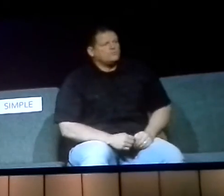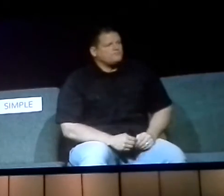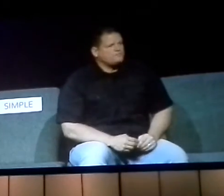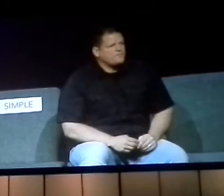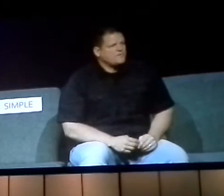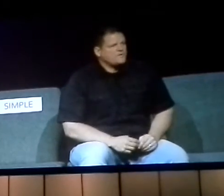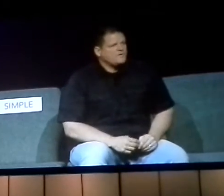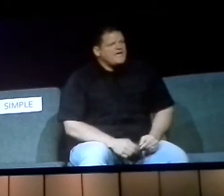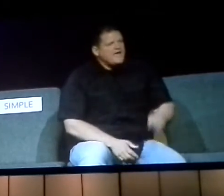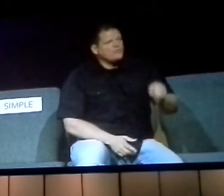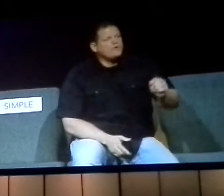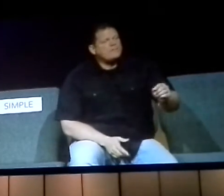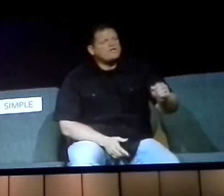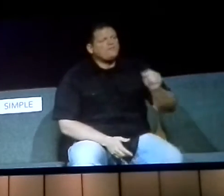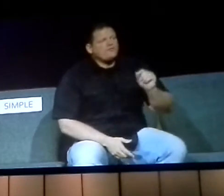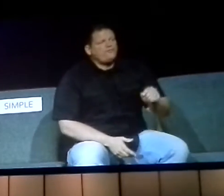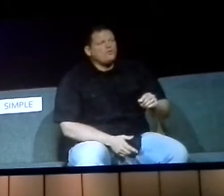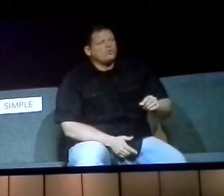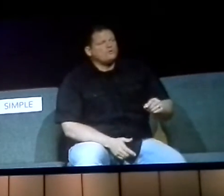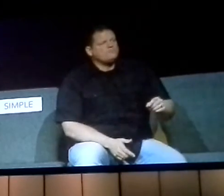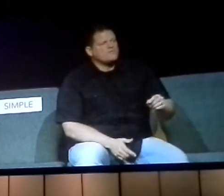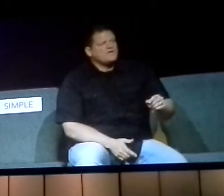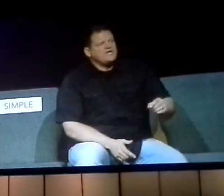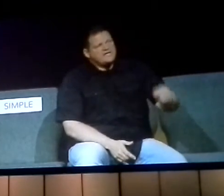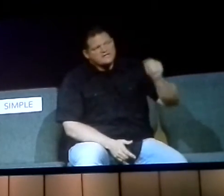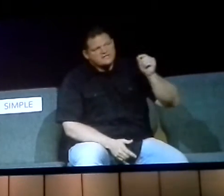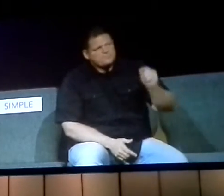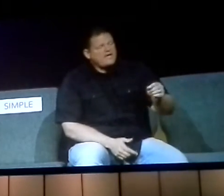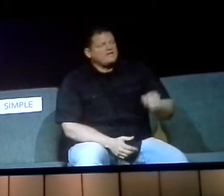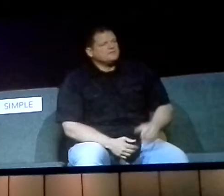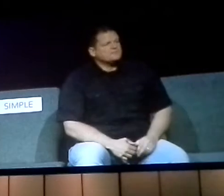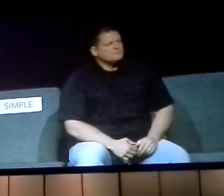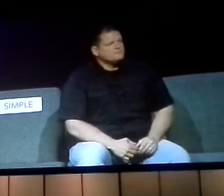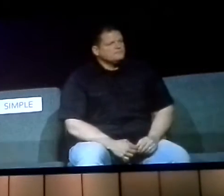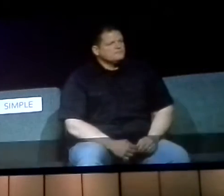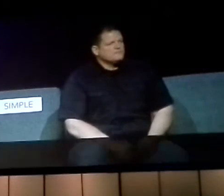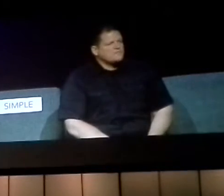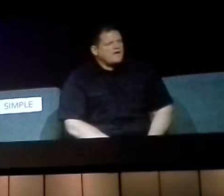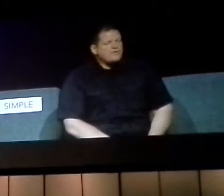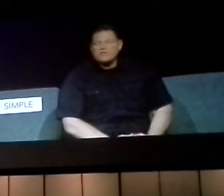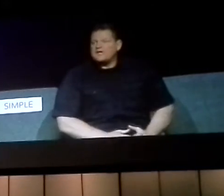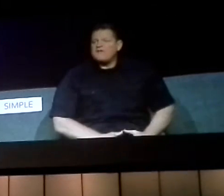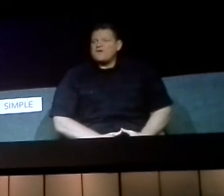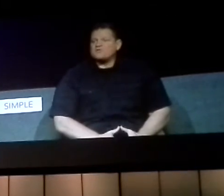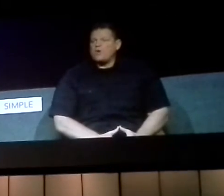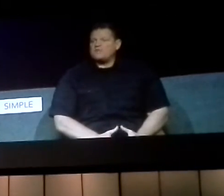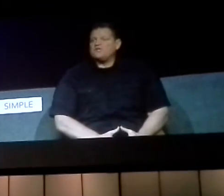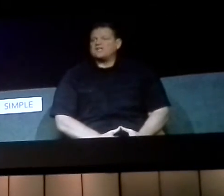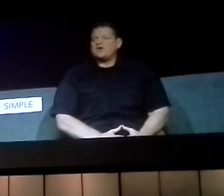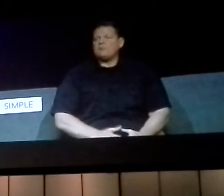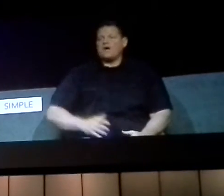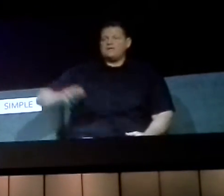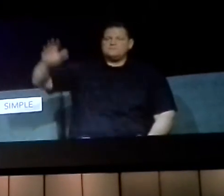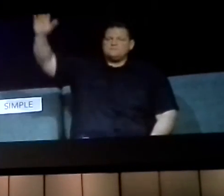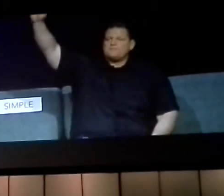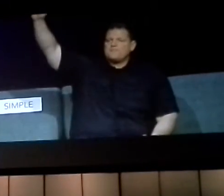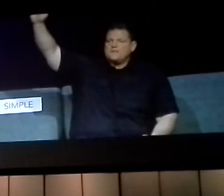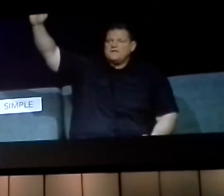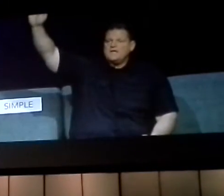fool. And the remedy for the fool is pain. How many know that life has a way of kicking our